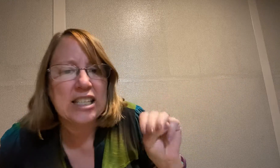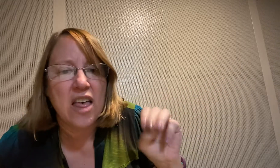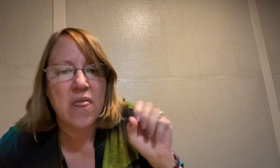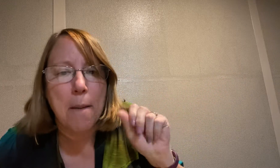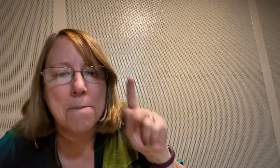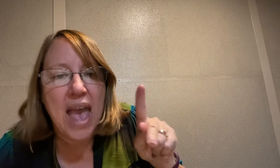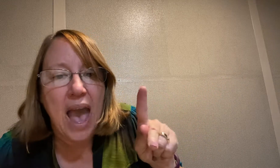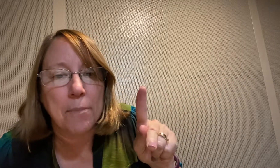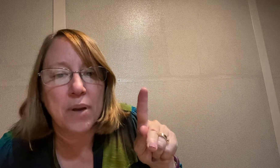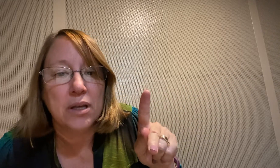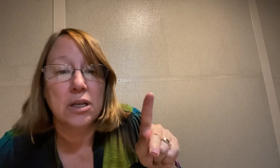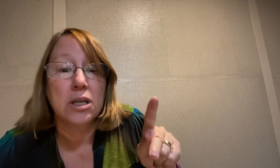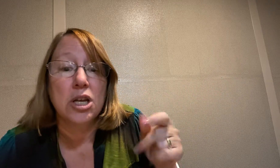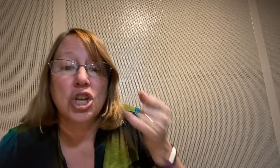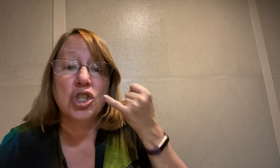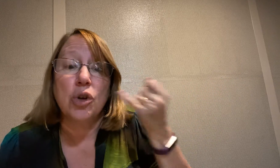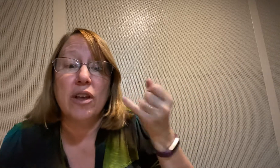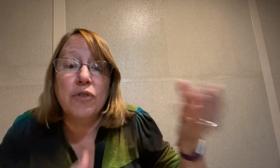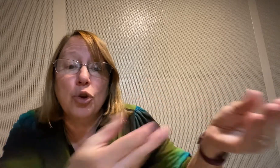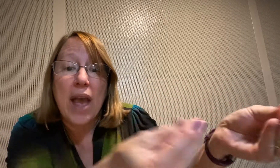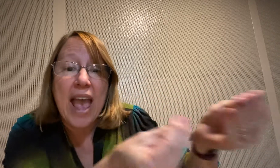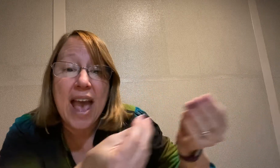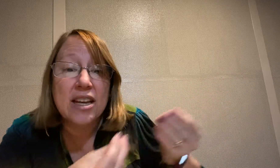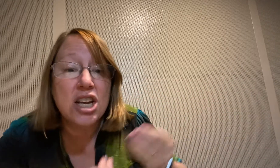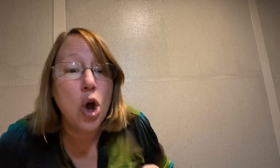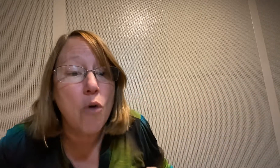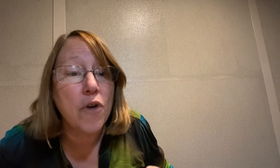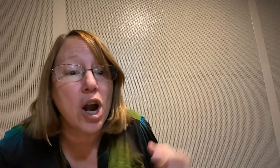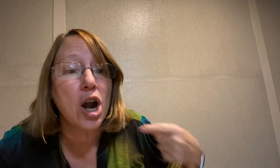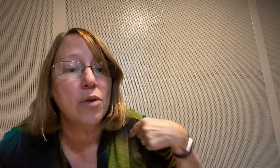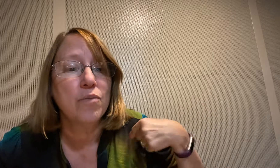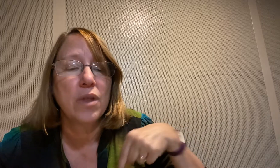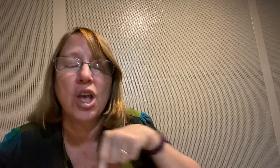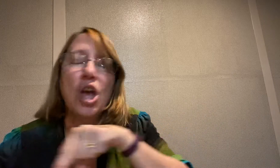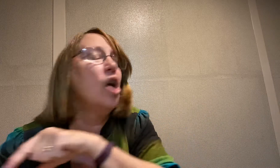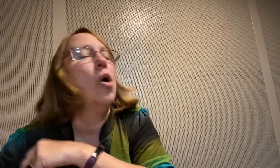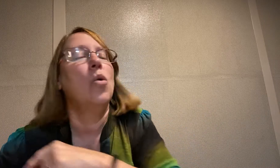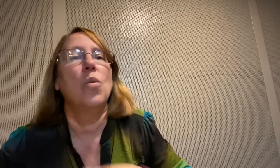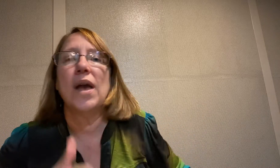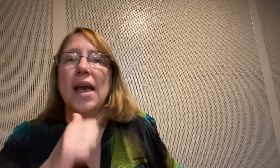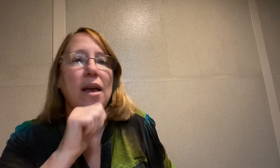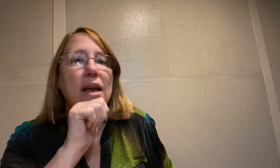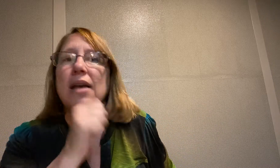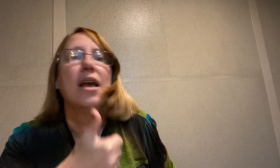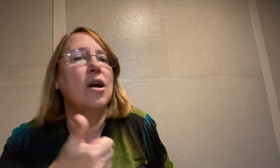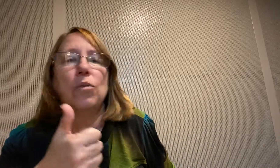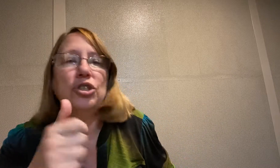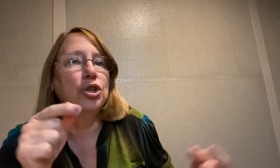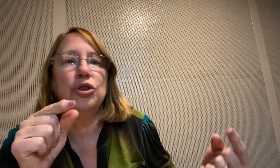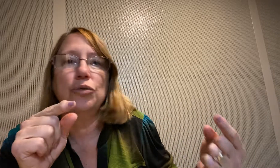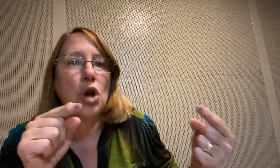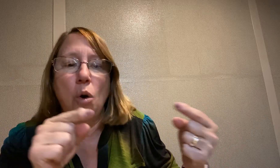the map. So if you hand it over, we will do you no